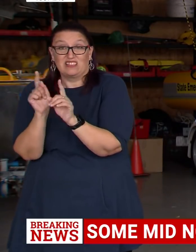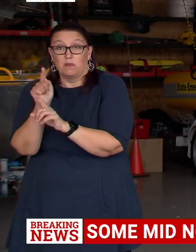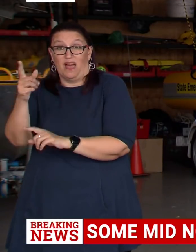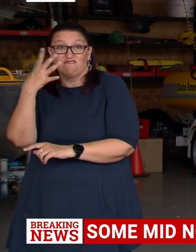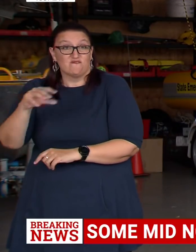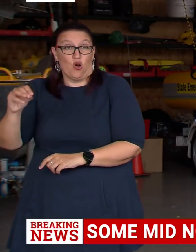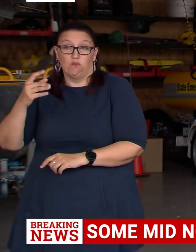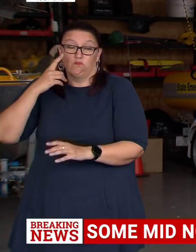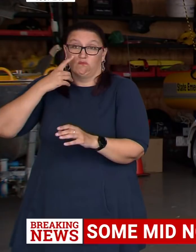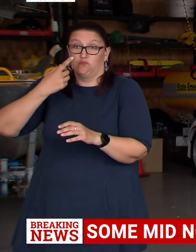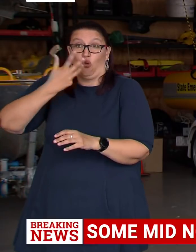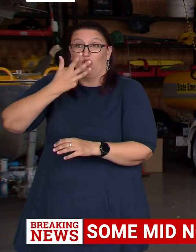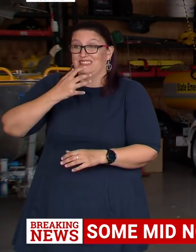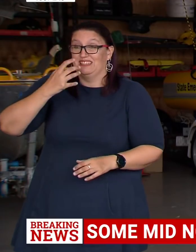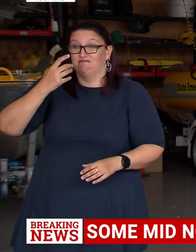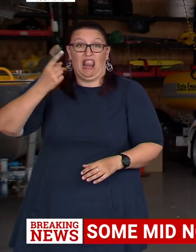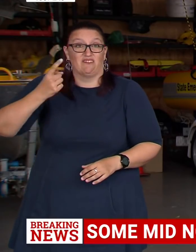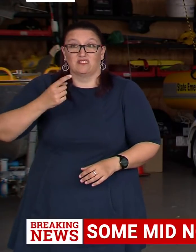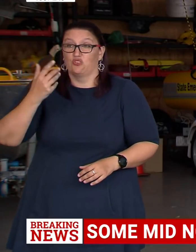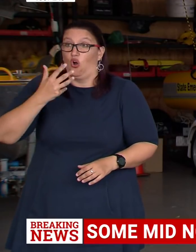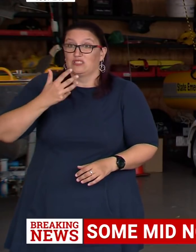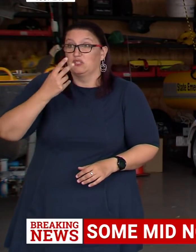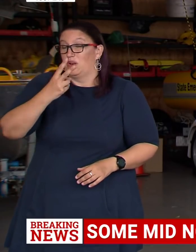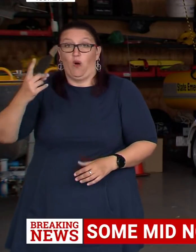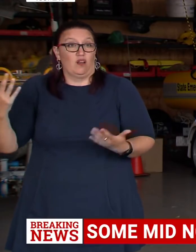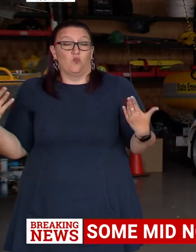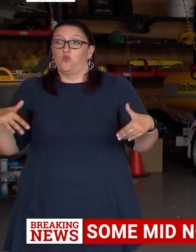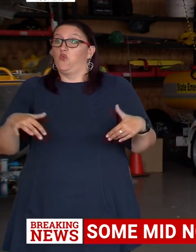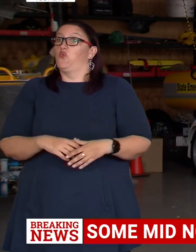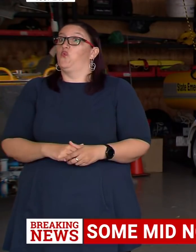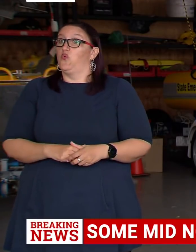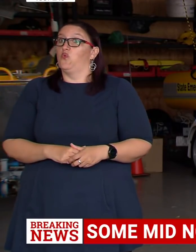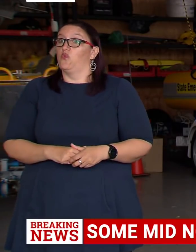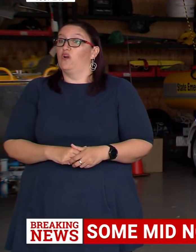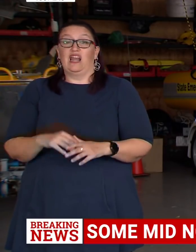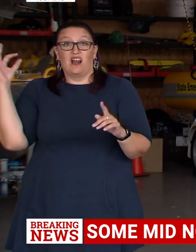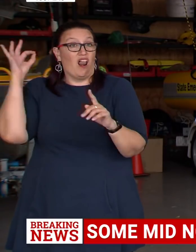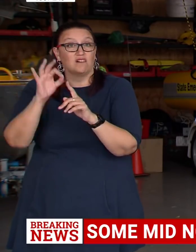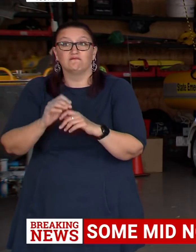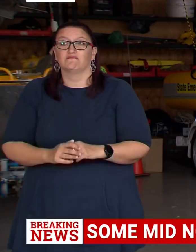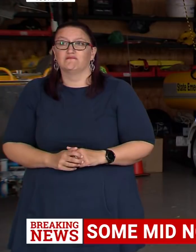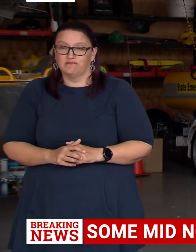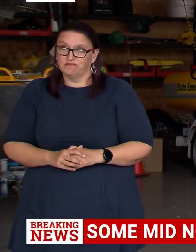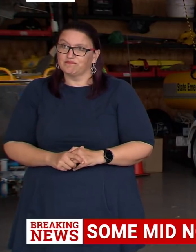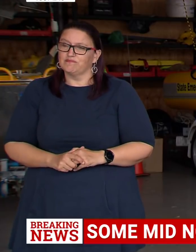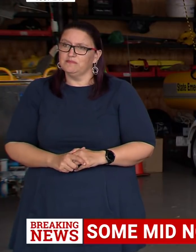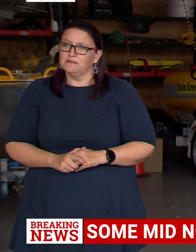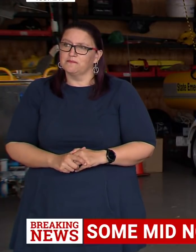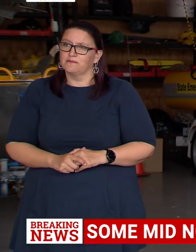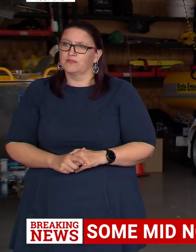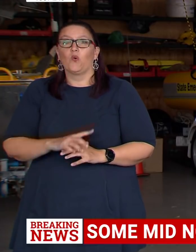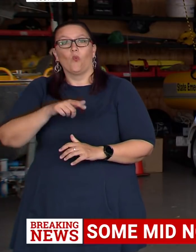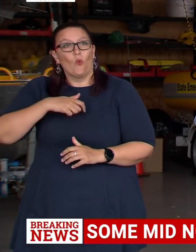the state less severe, but we have to assume the worst in terms of the next few days in the Nepean Hawkesbury Valley, and the rivers